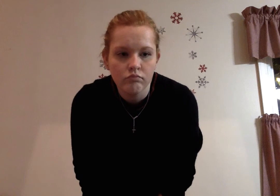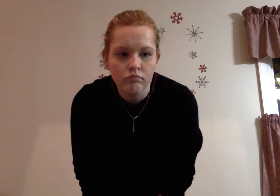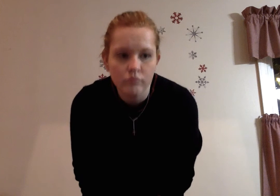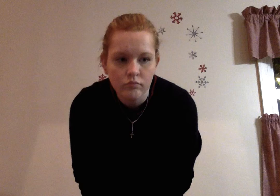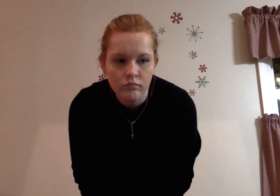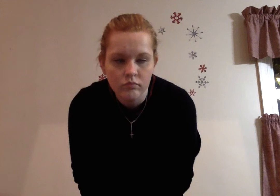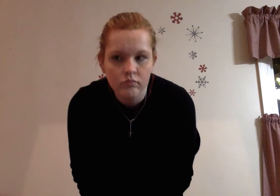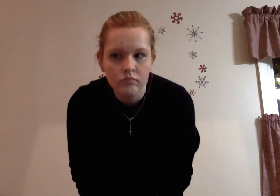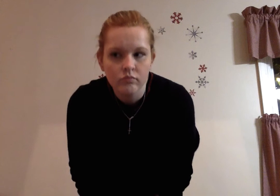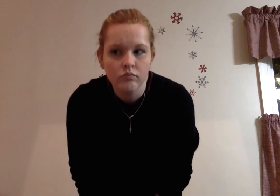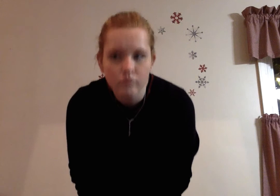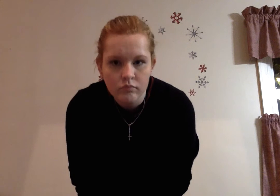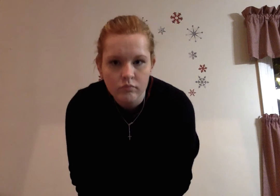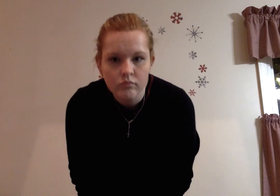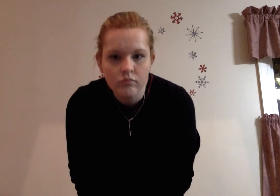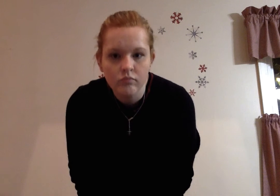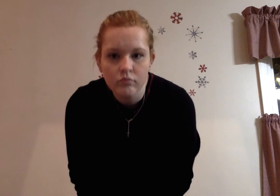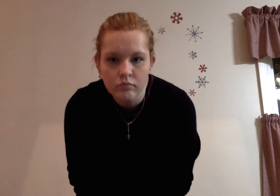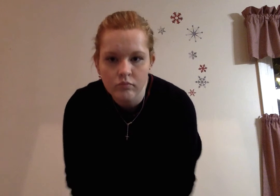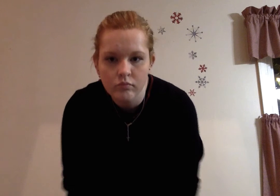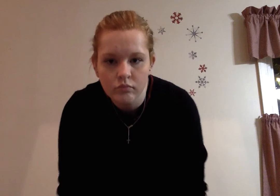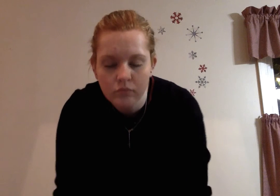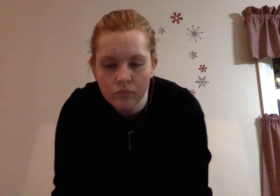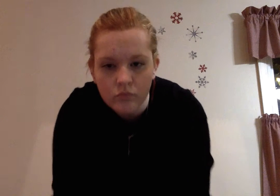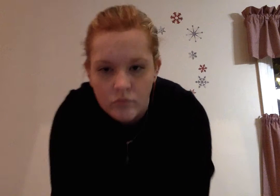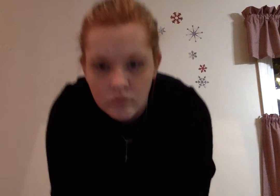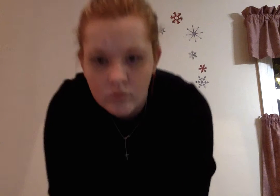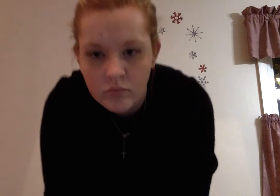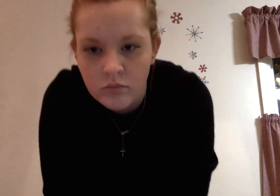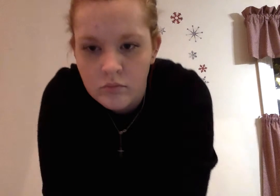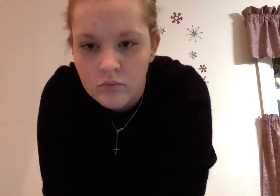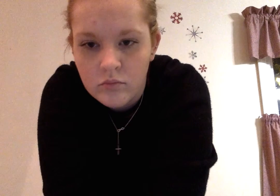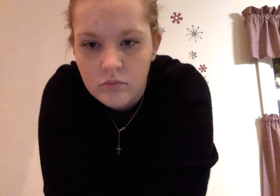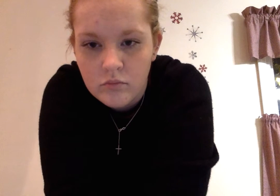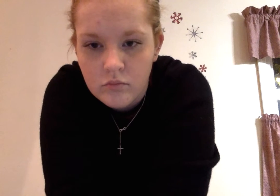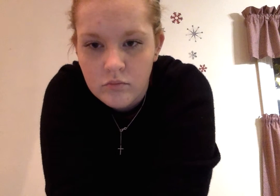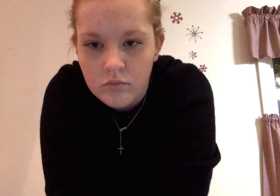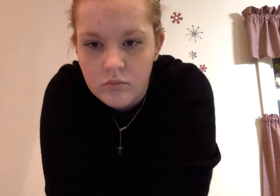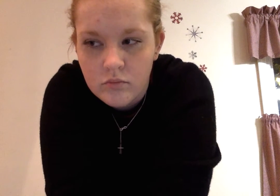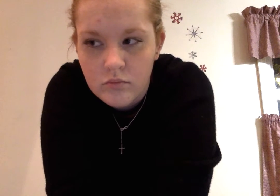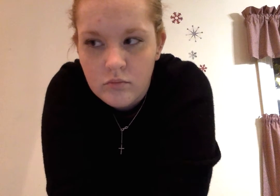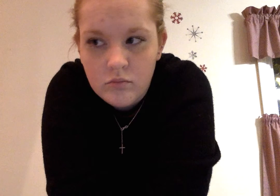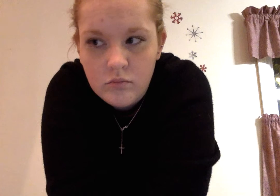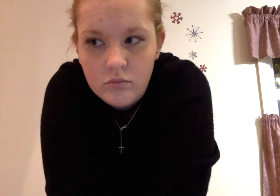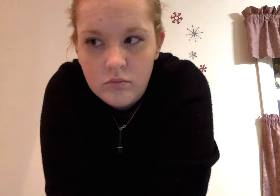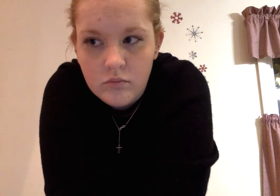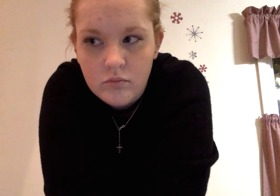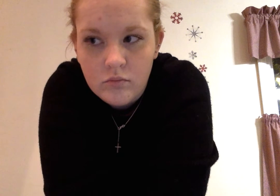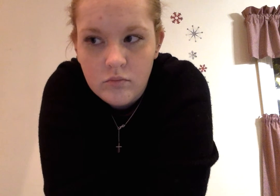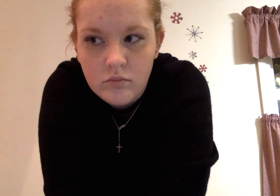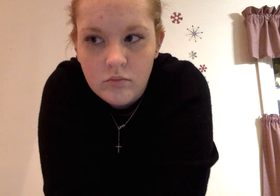Okay, and the last difference between a lecture situation and an everyday listening situation is the